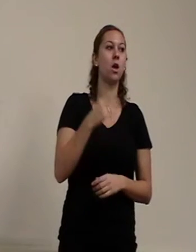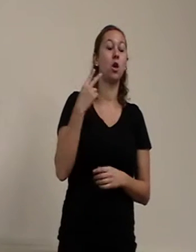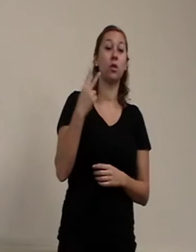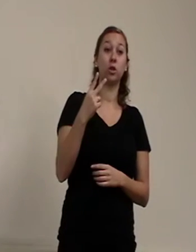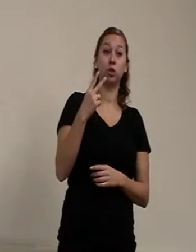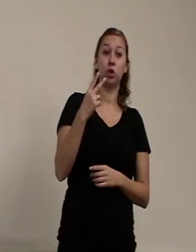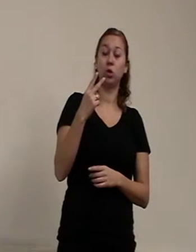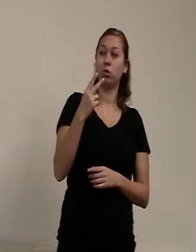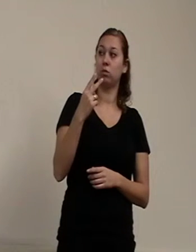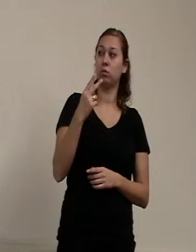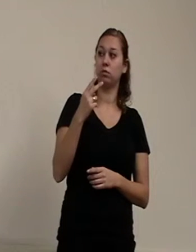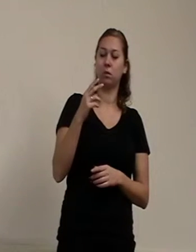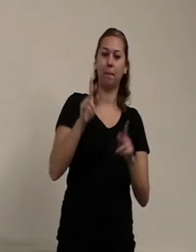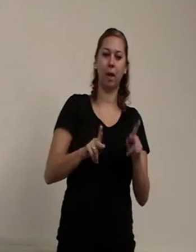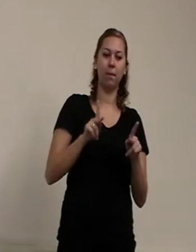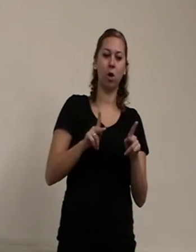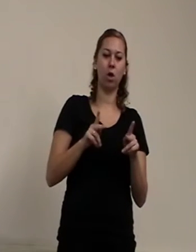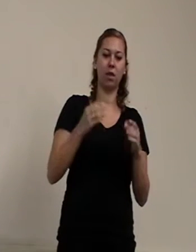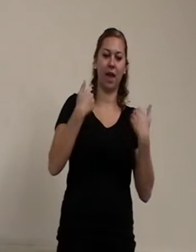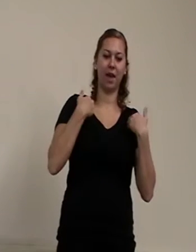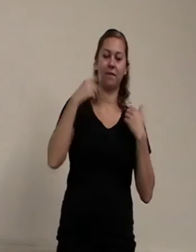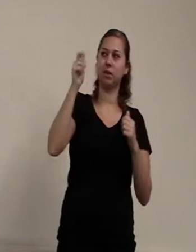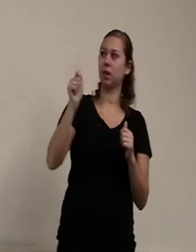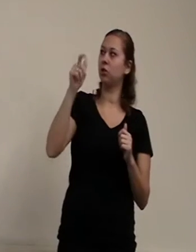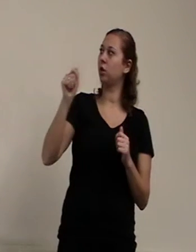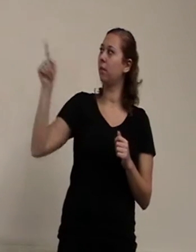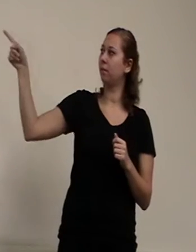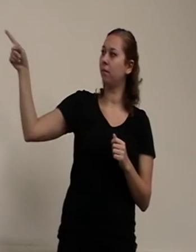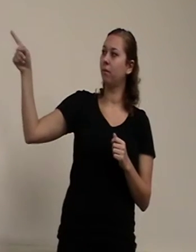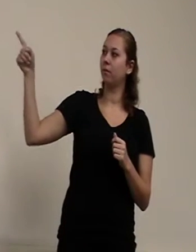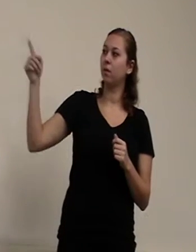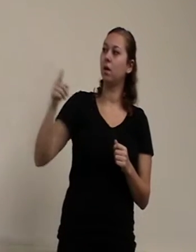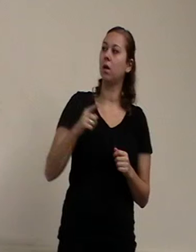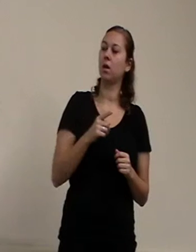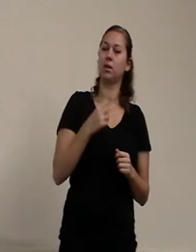Humberto, and his sign name looks like this. He